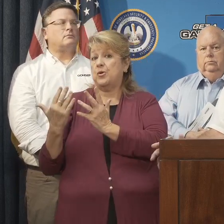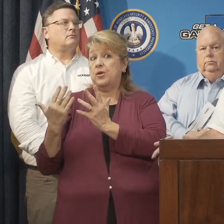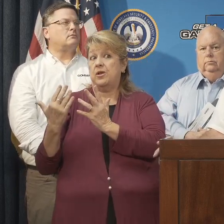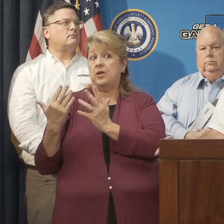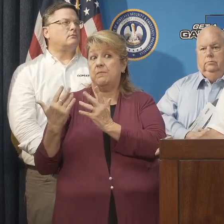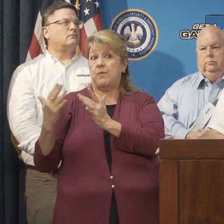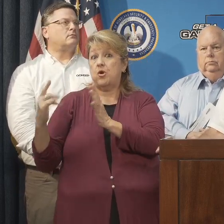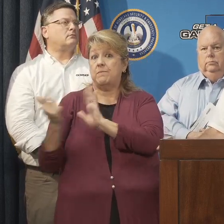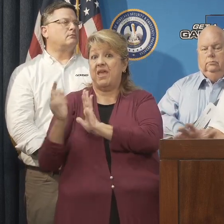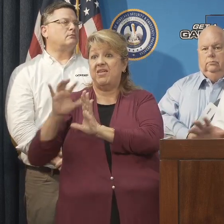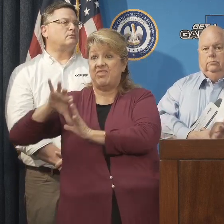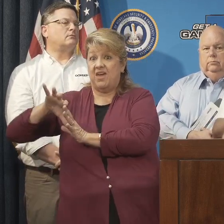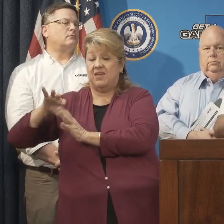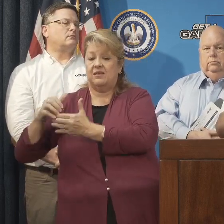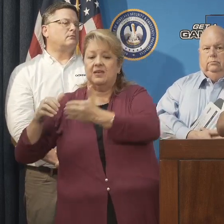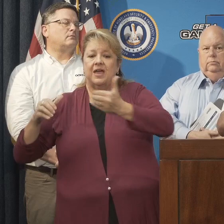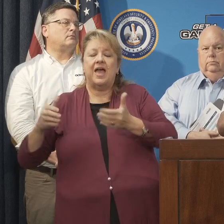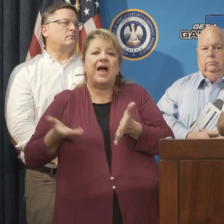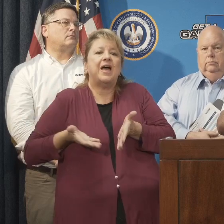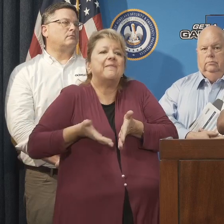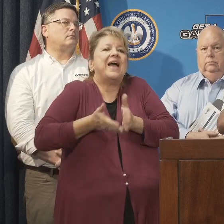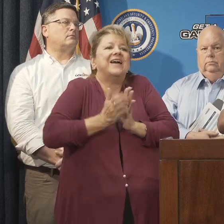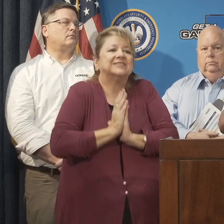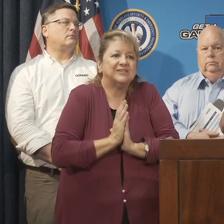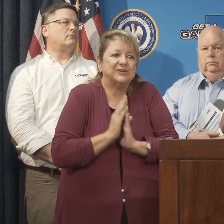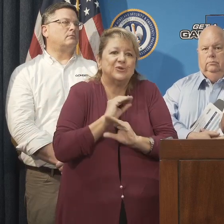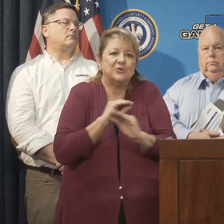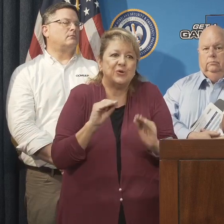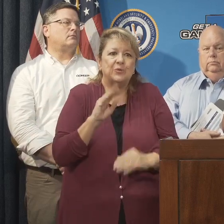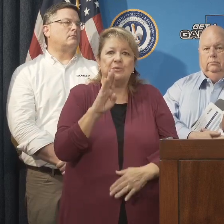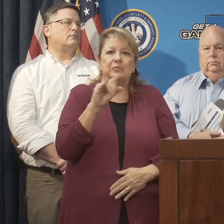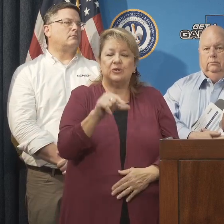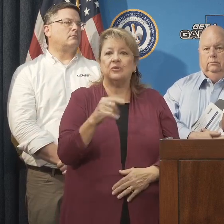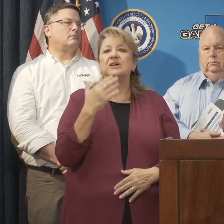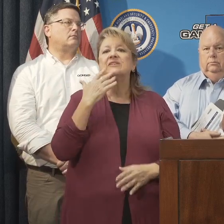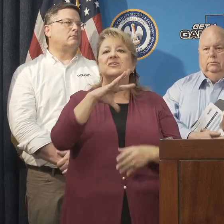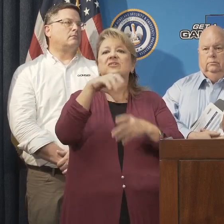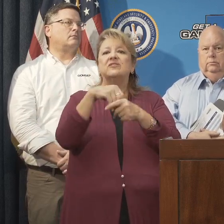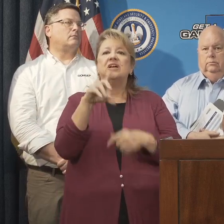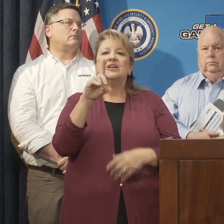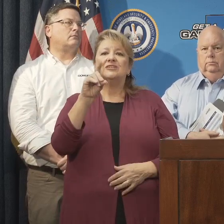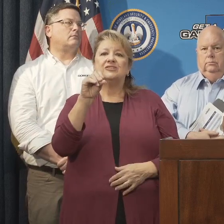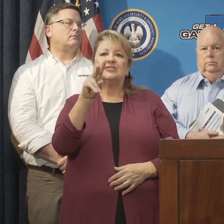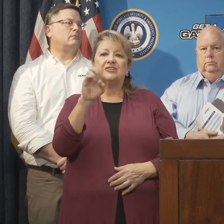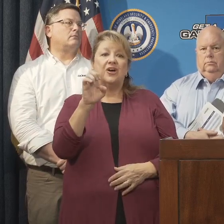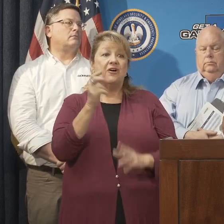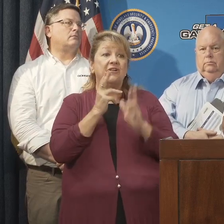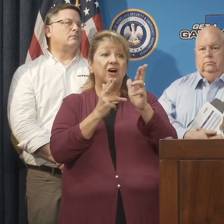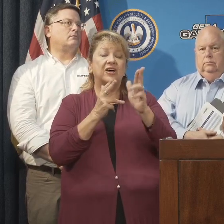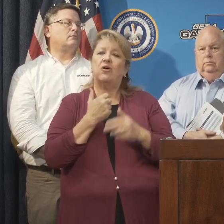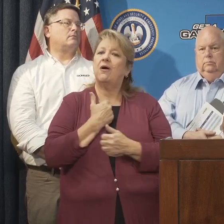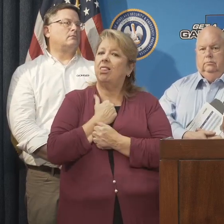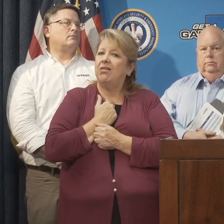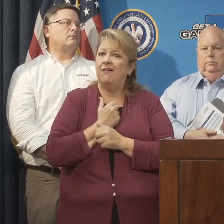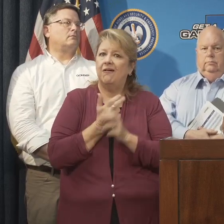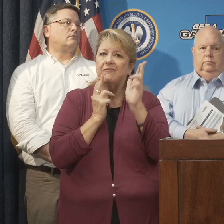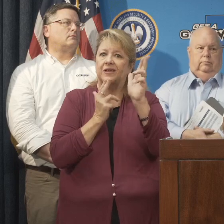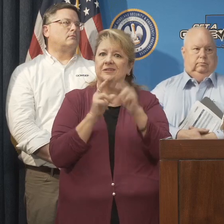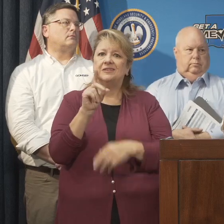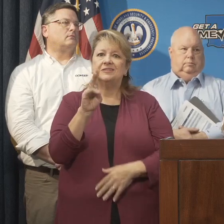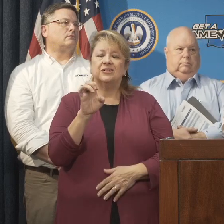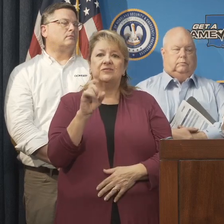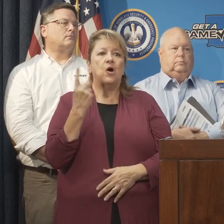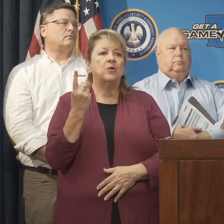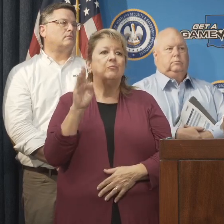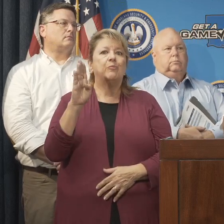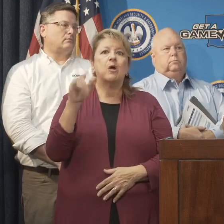barbecues. Whether, it's associated with a dove hunt. Like, I love the dove hunt. I've done it many times, and they're always with a